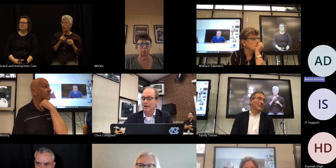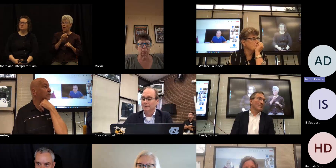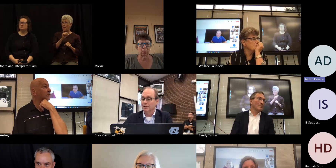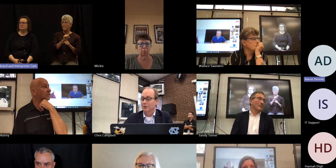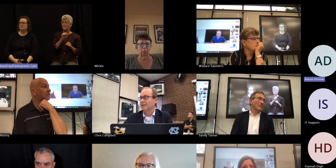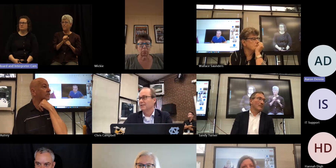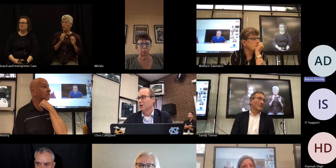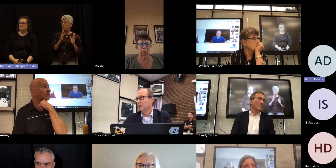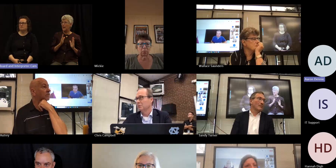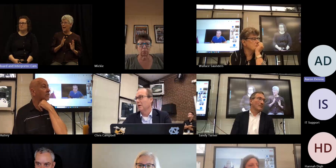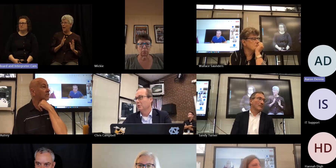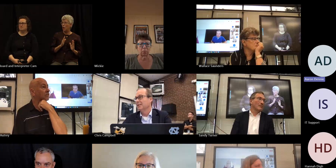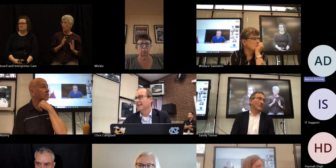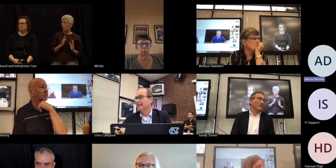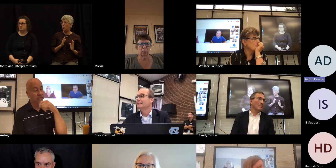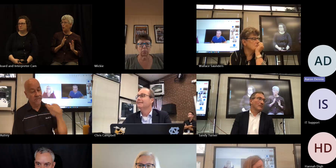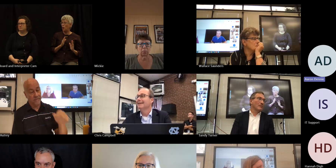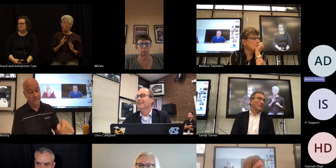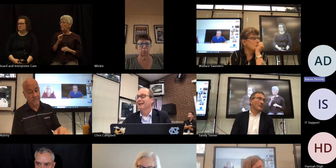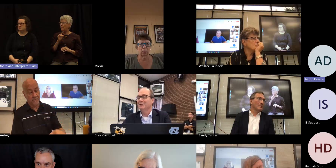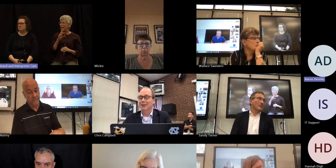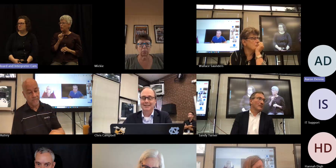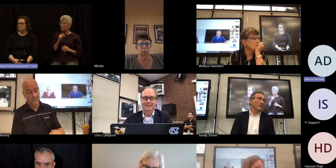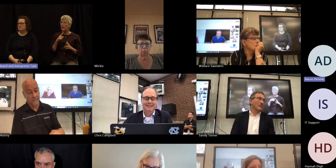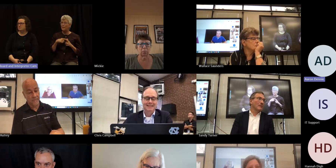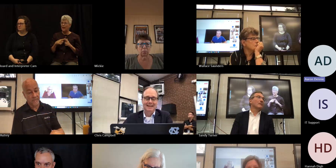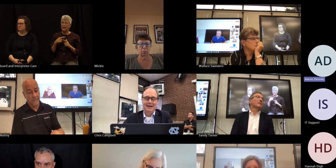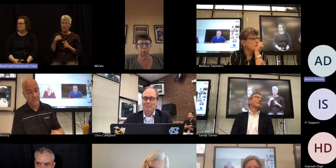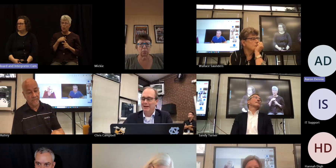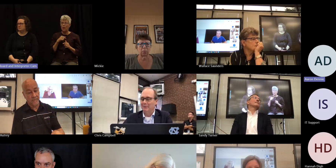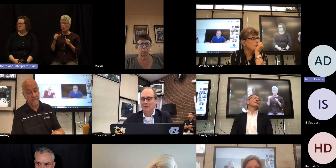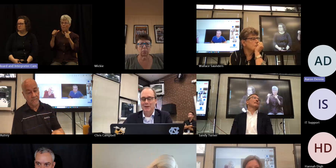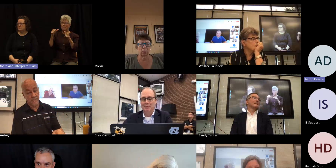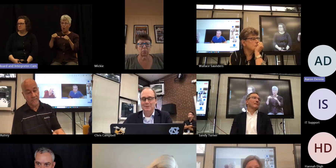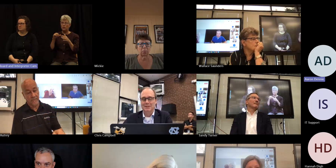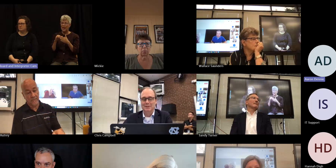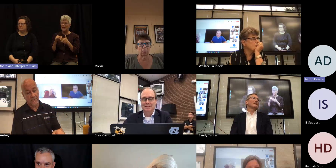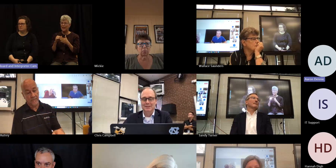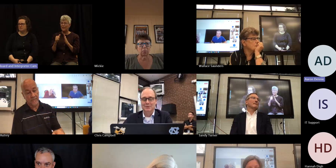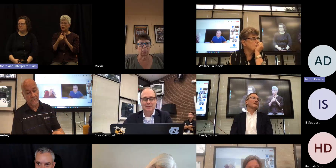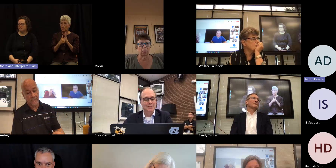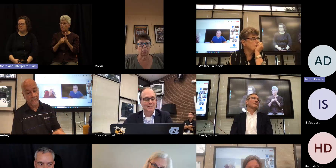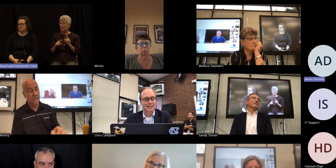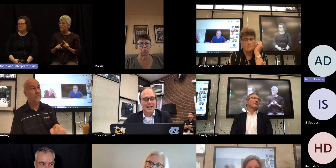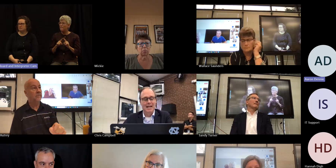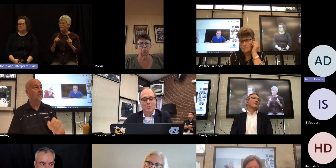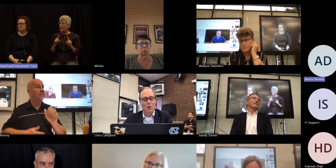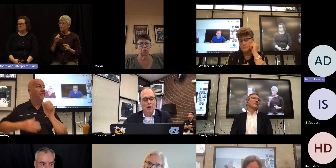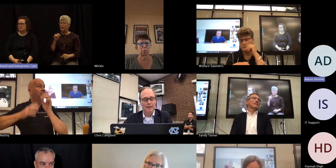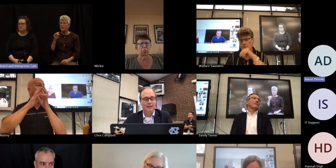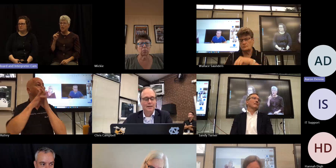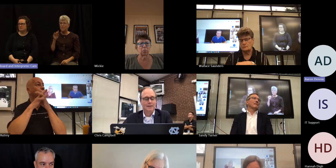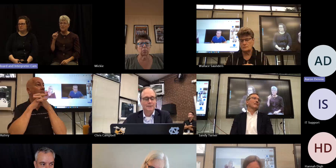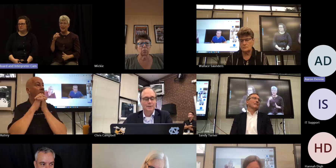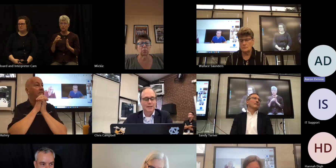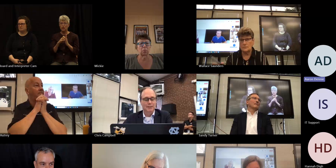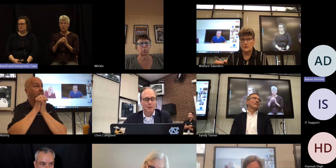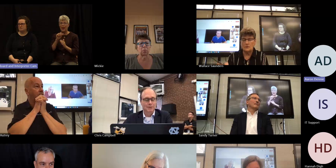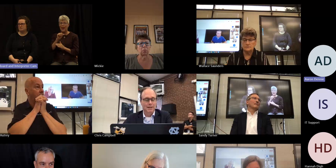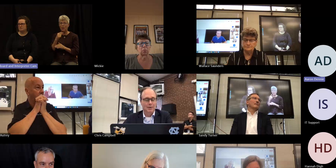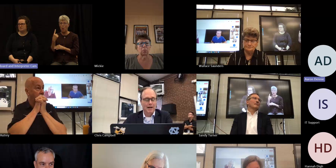this time just so she can start just posting it in the agenda. But it would be pursuant to subsection A1